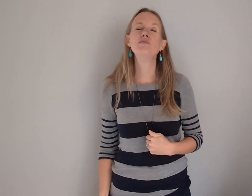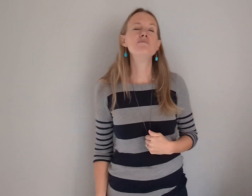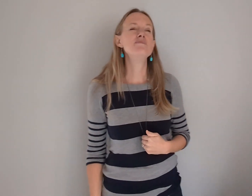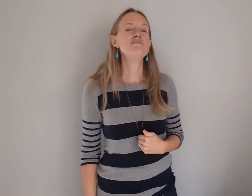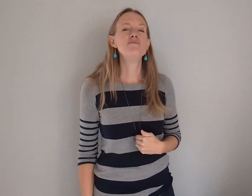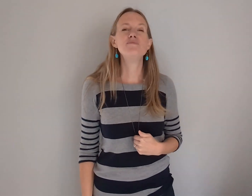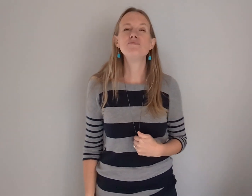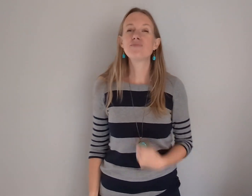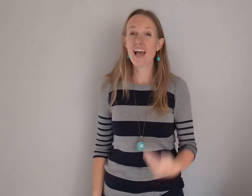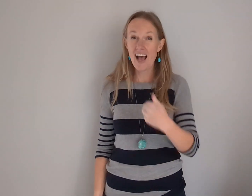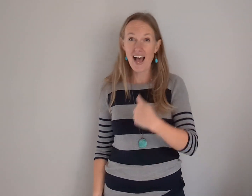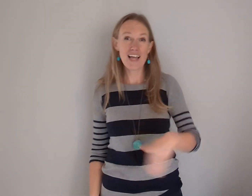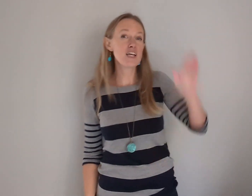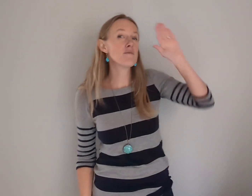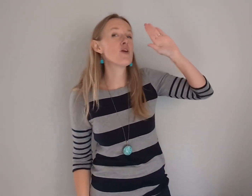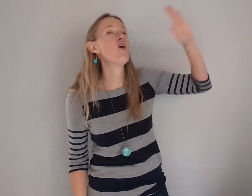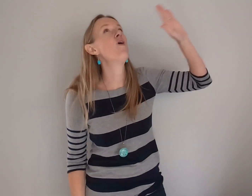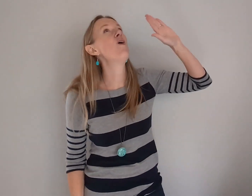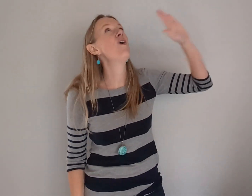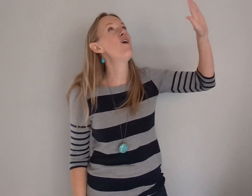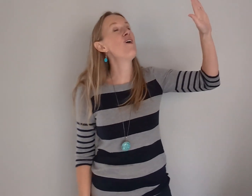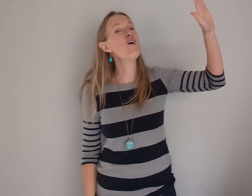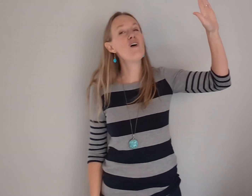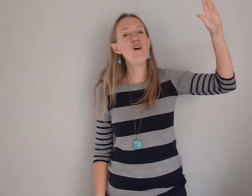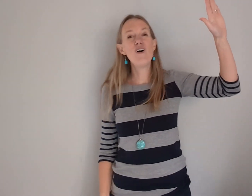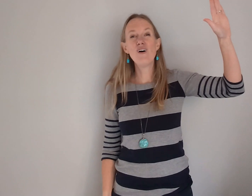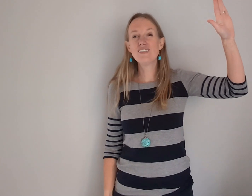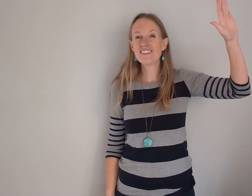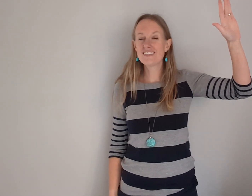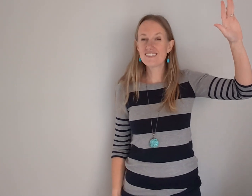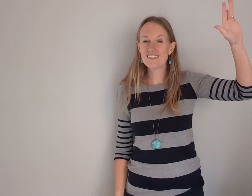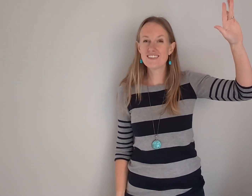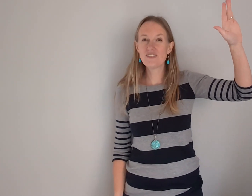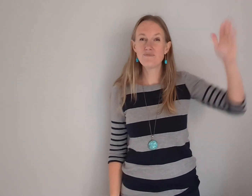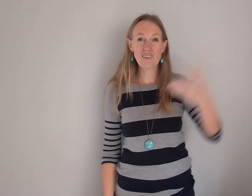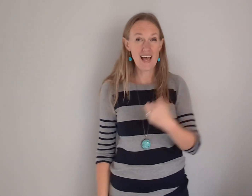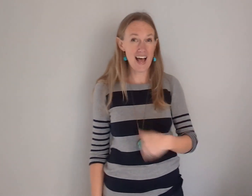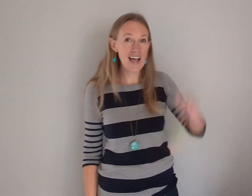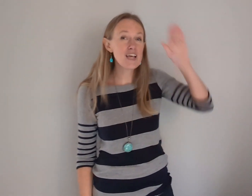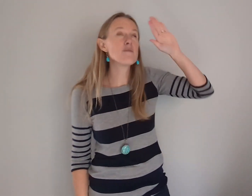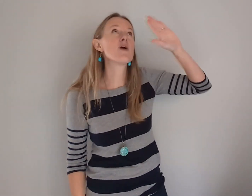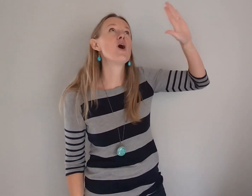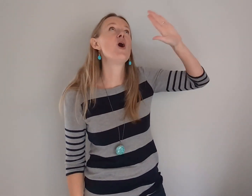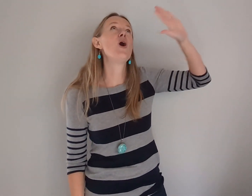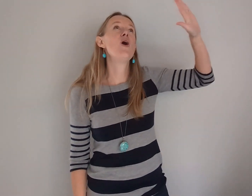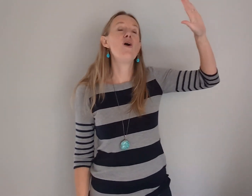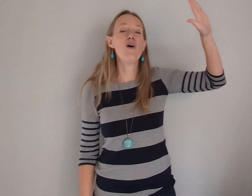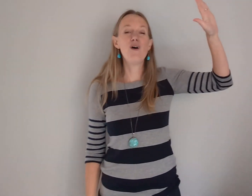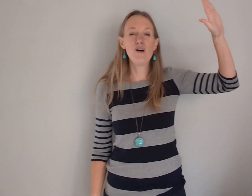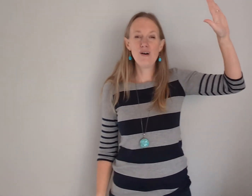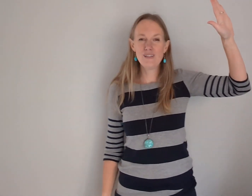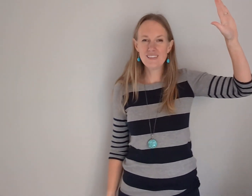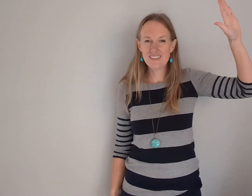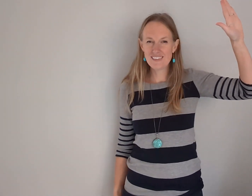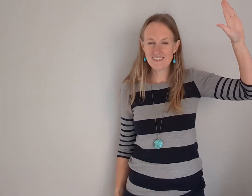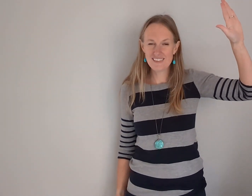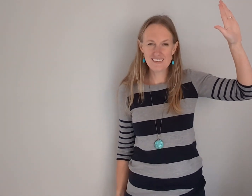am. I am yours, I am yours.